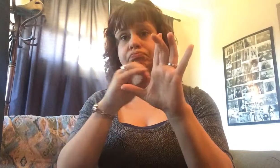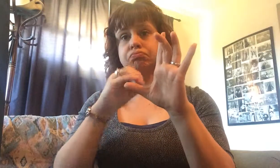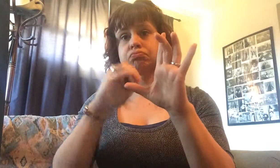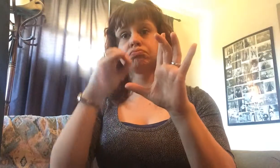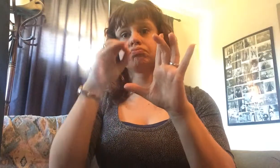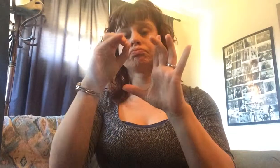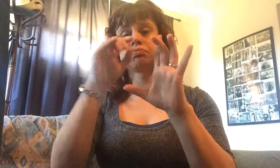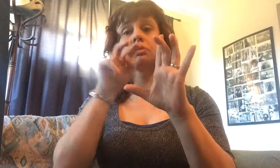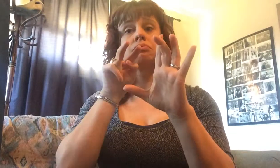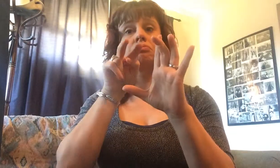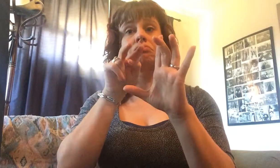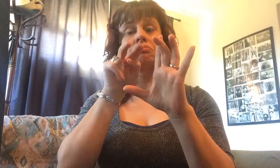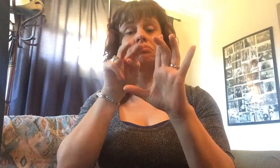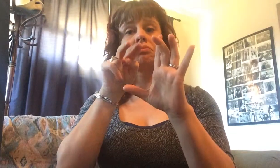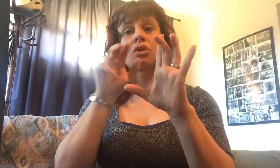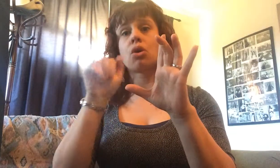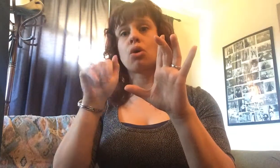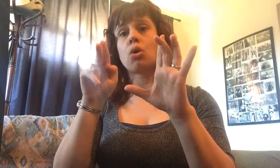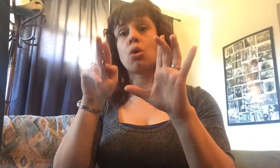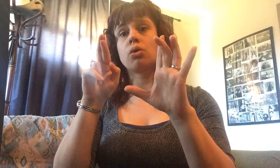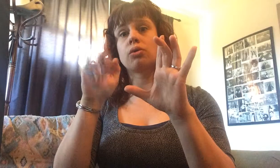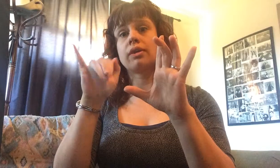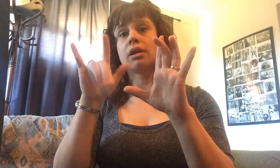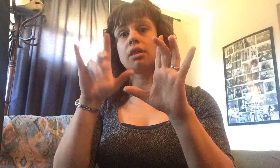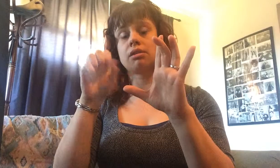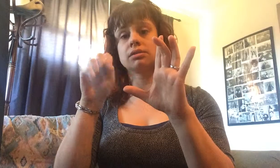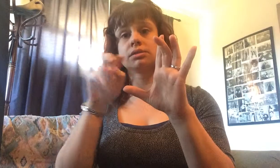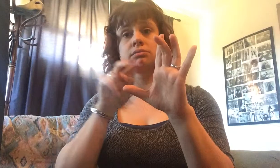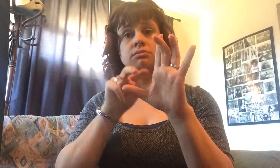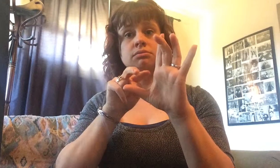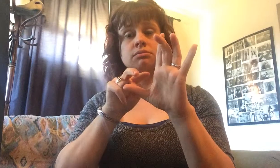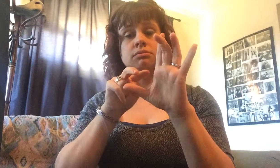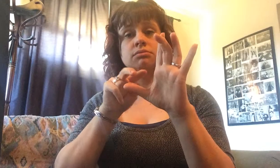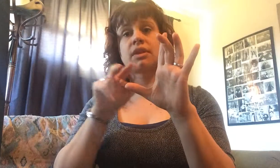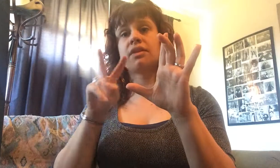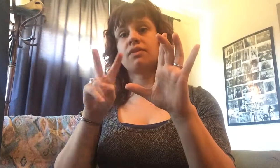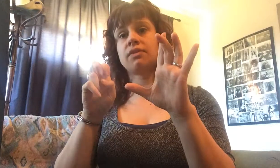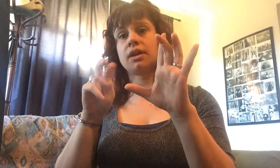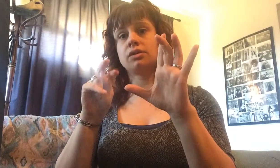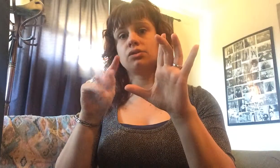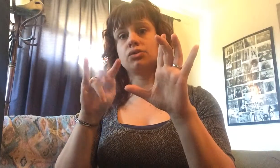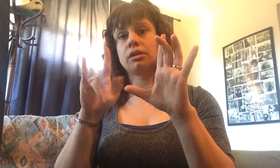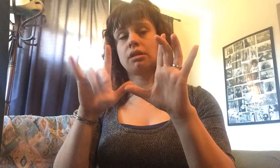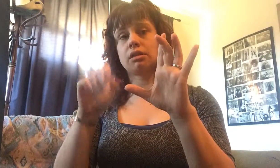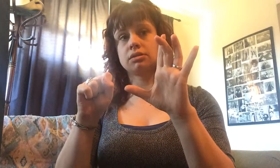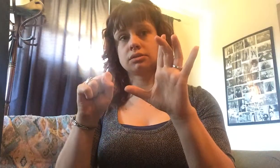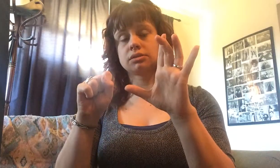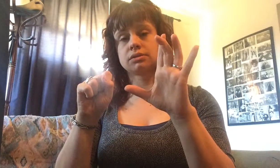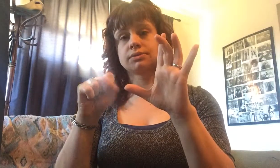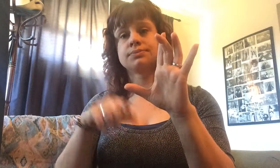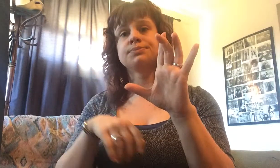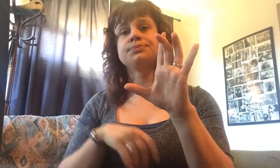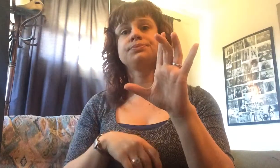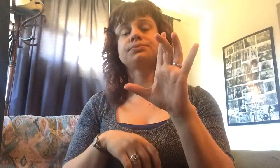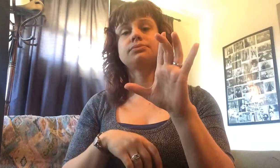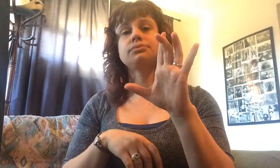going to be ventricles. This part of the heart, this is the left part and this is going to represent